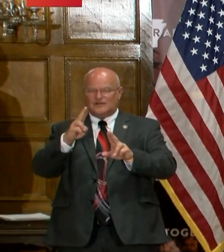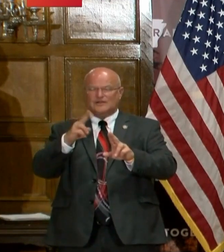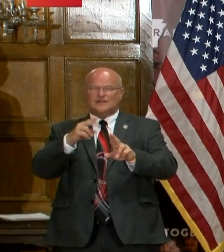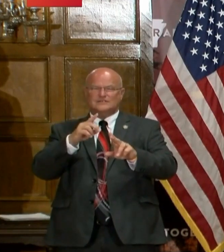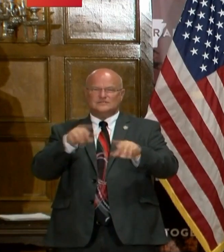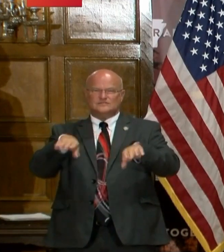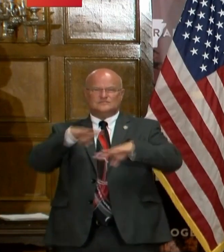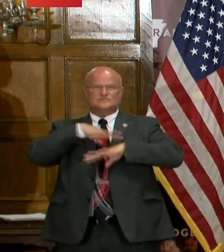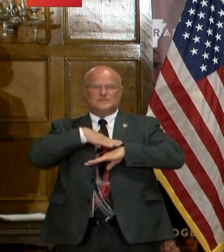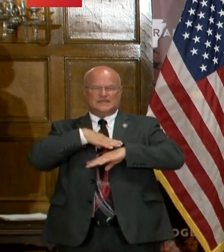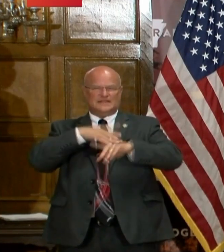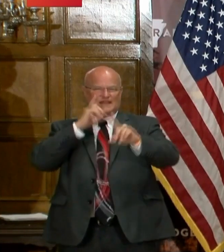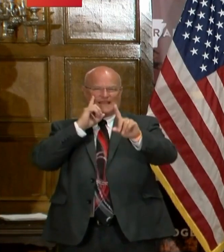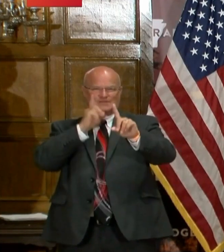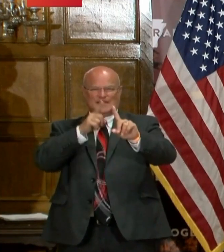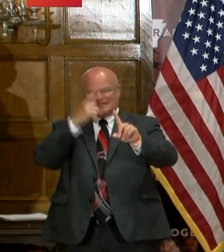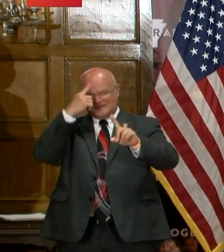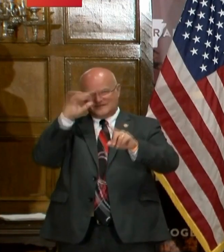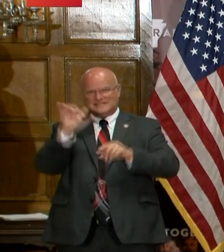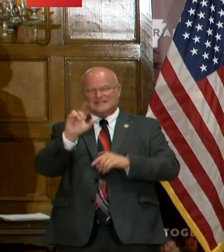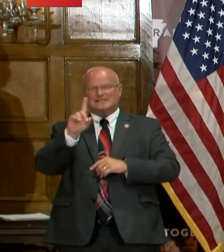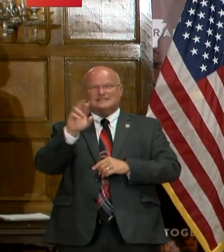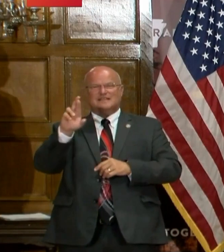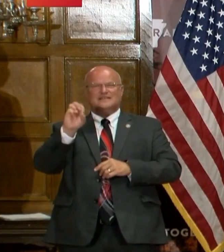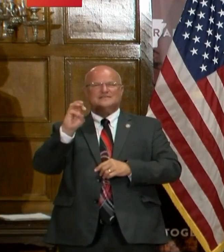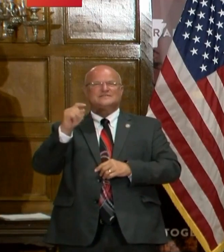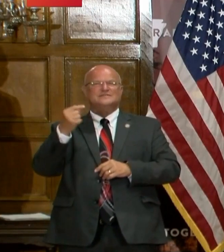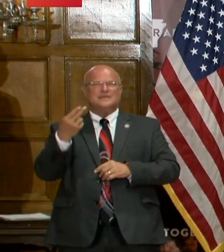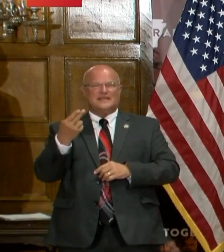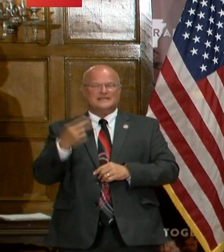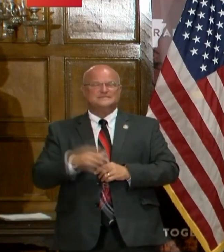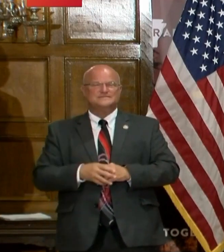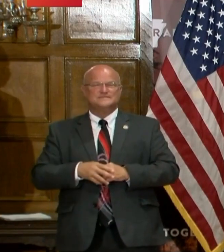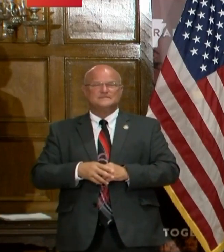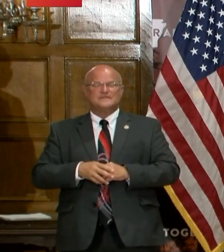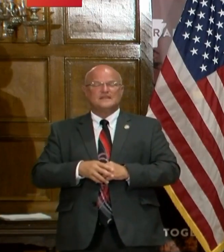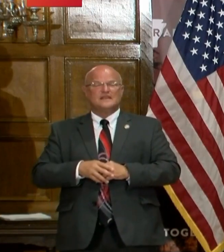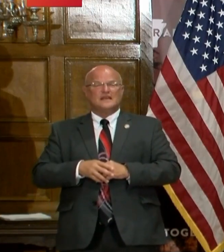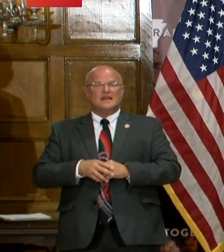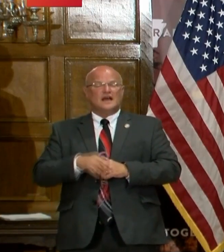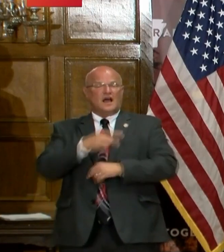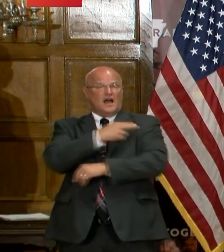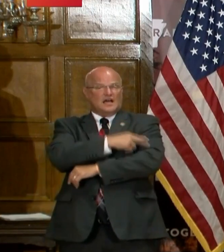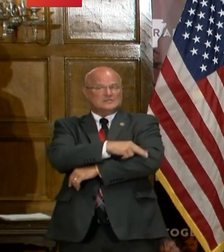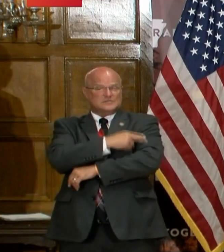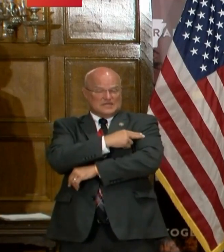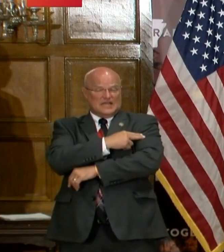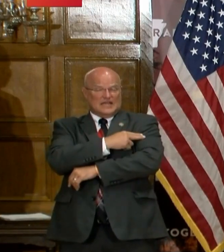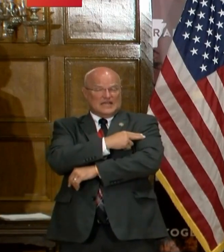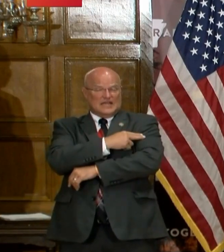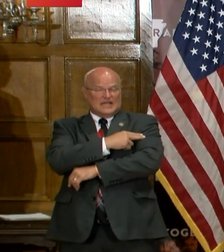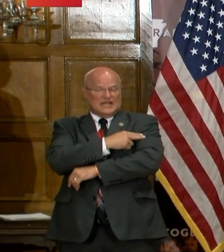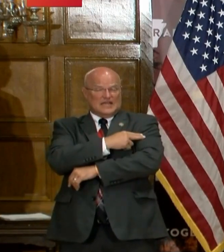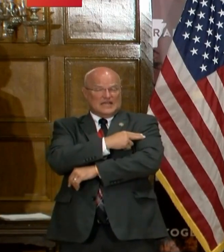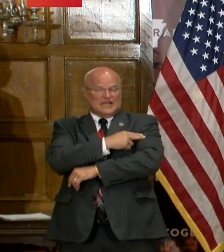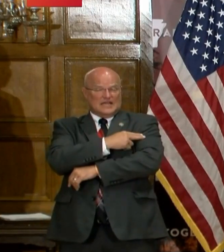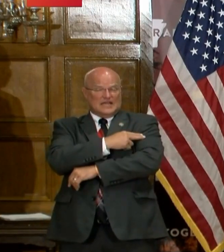So let me go forward then with the numbers, additionals. Hospitalized patients, we have 10 less than yesterday at 500.